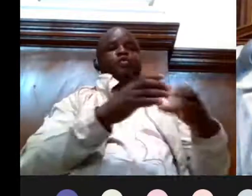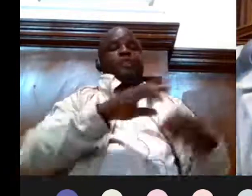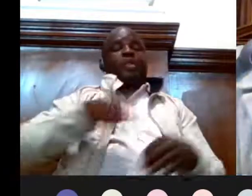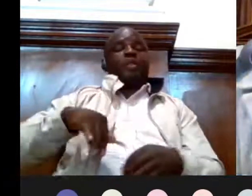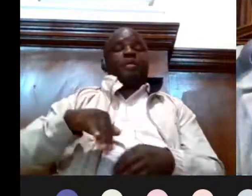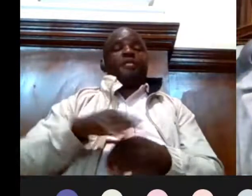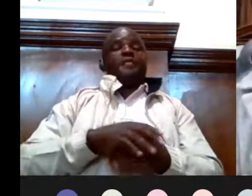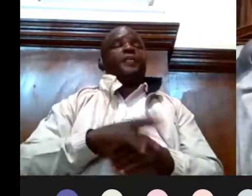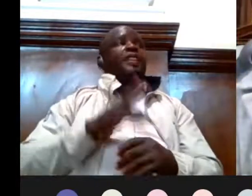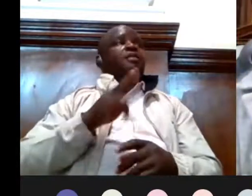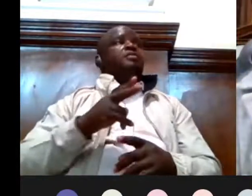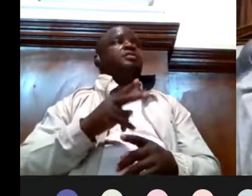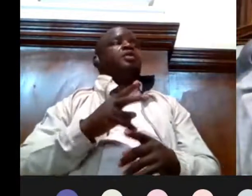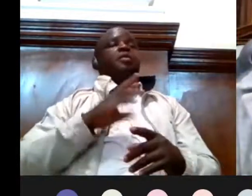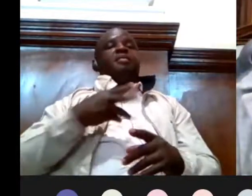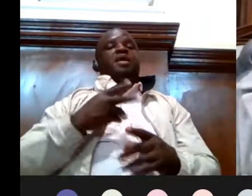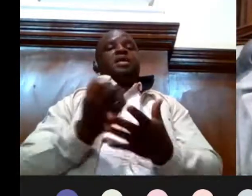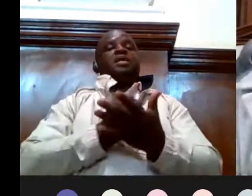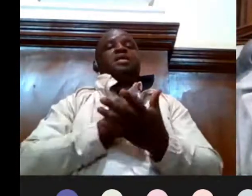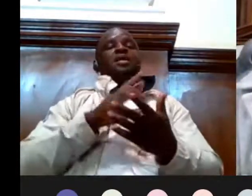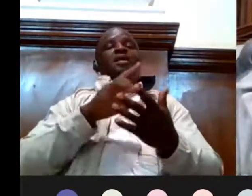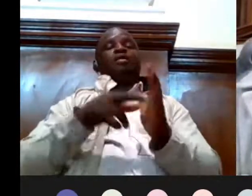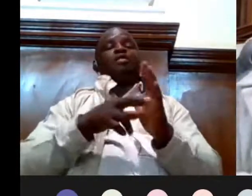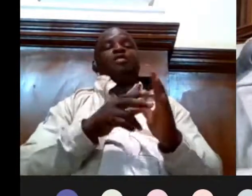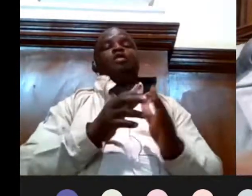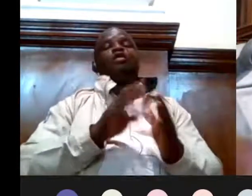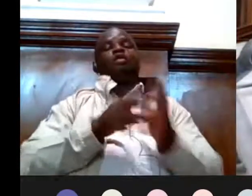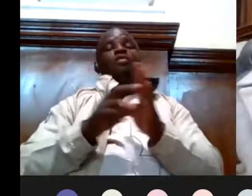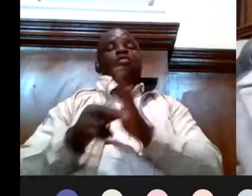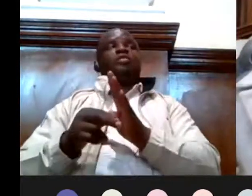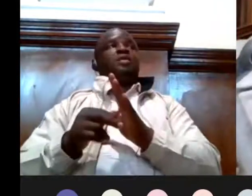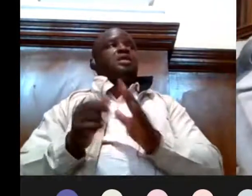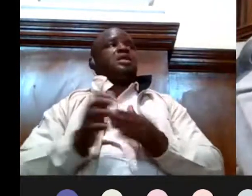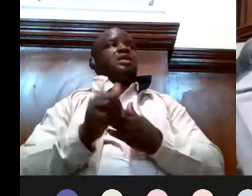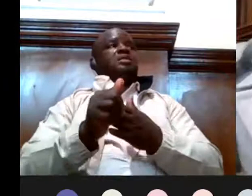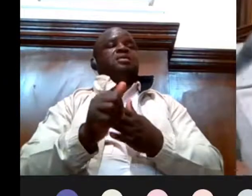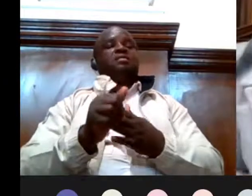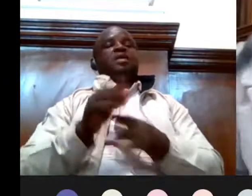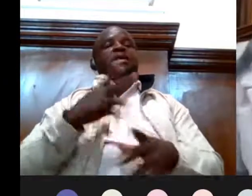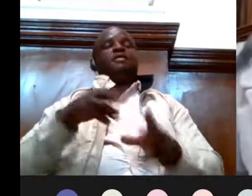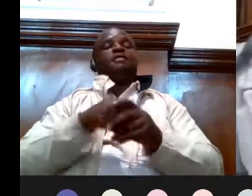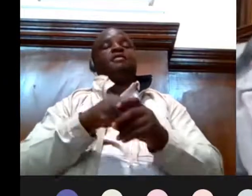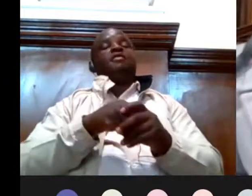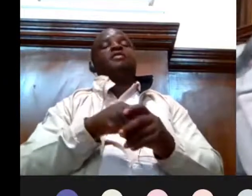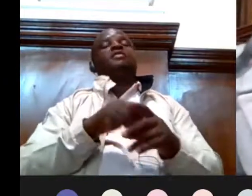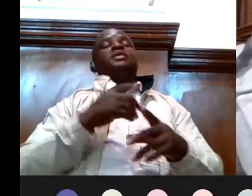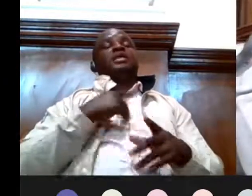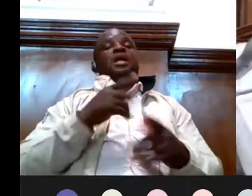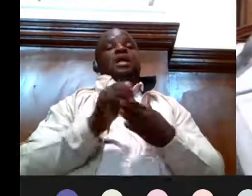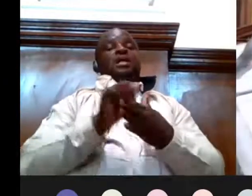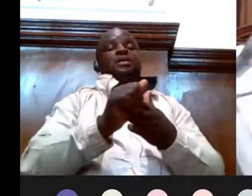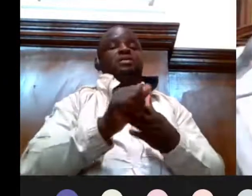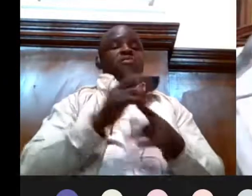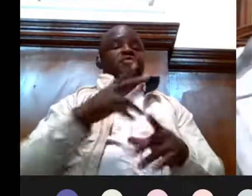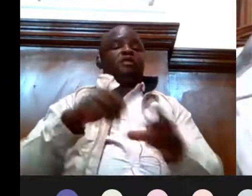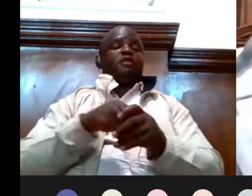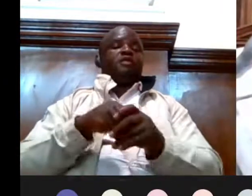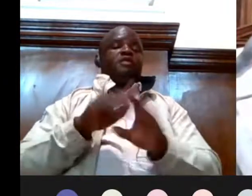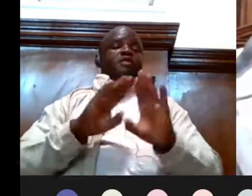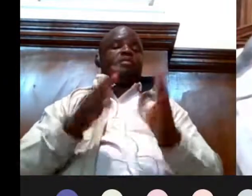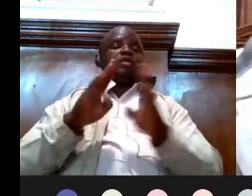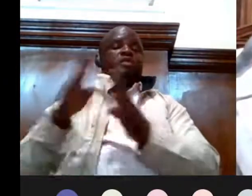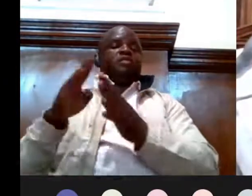women taking on leadership roles, being elected to serve in legislatures and gaining representation on boards of